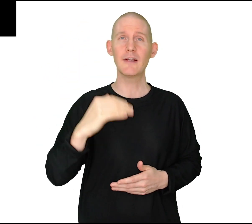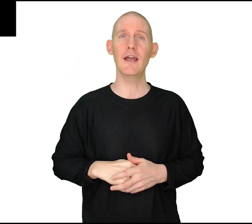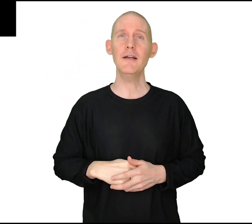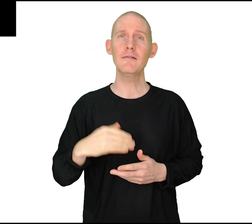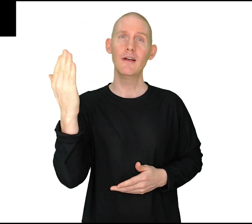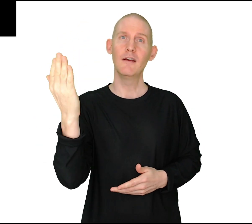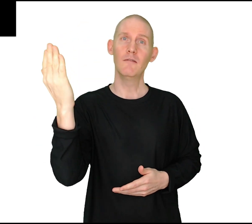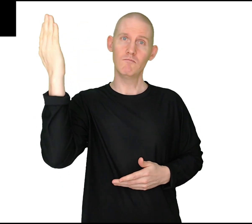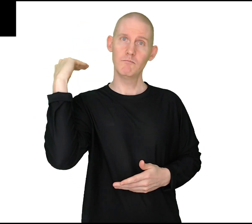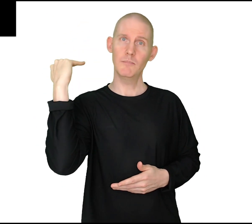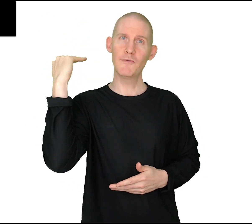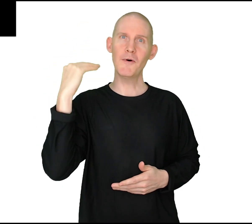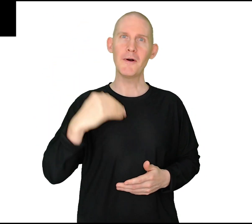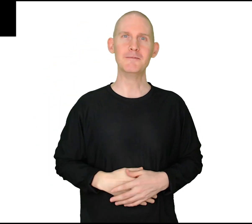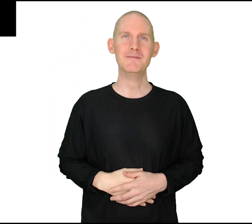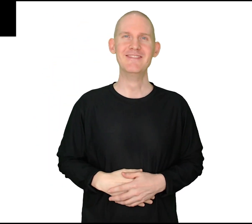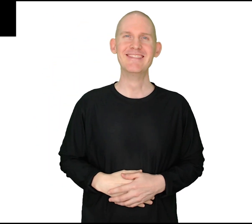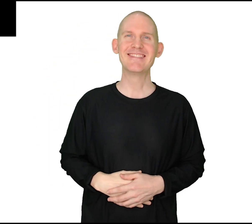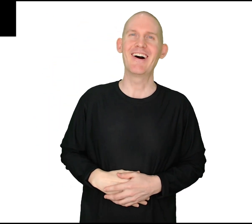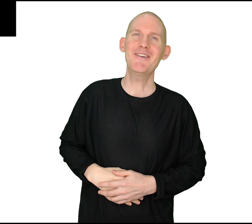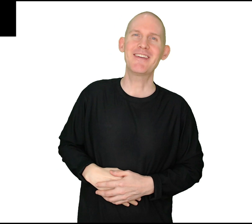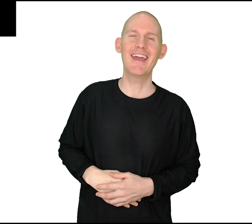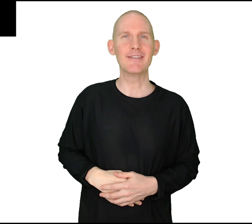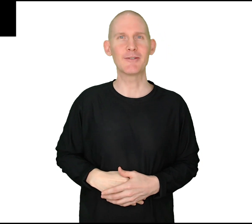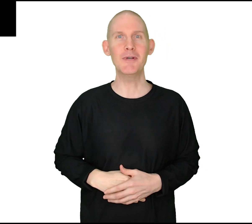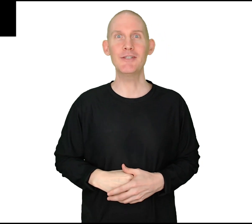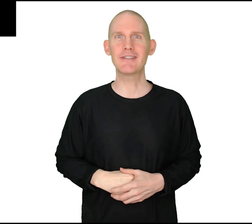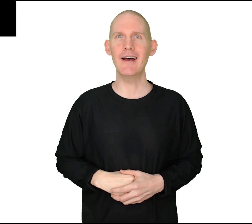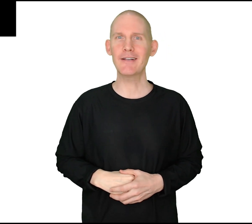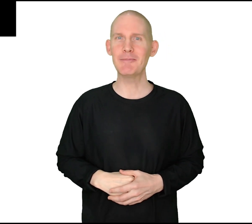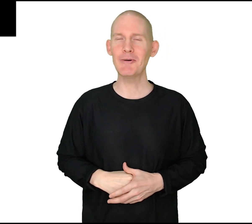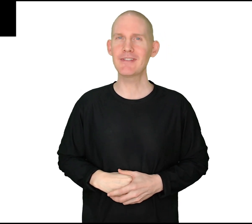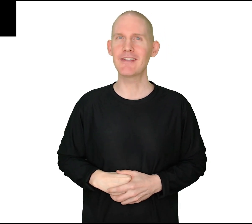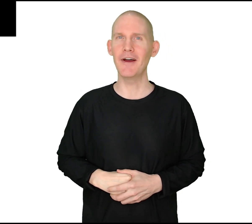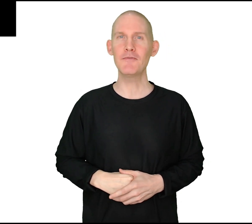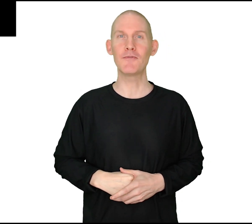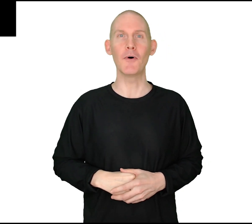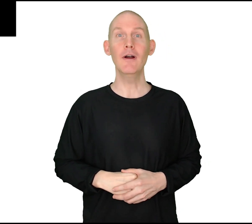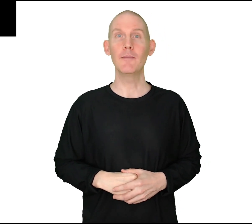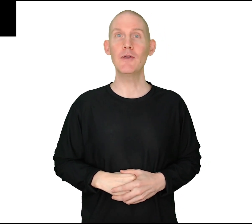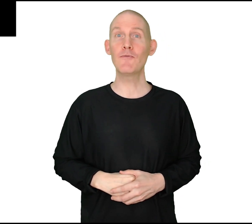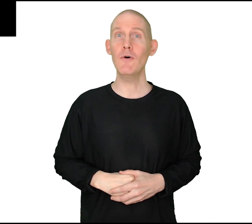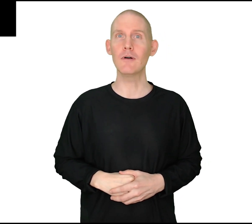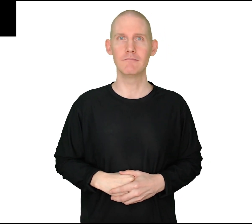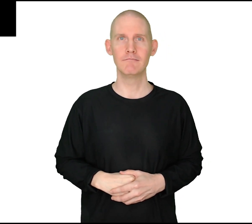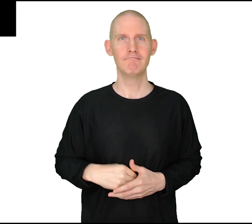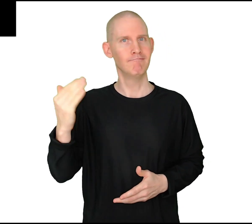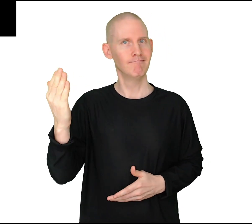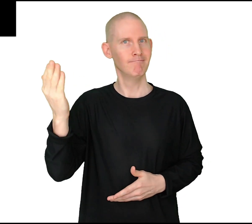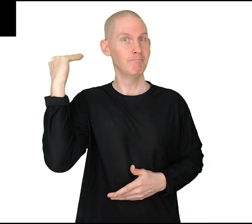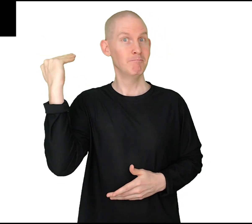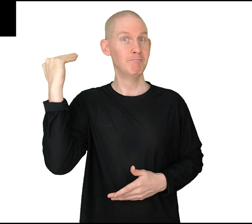that. Before. Okay, so we just talked about the sign for before.